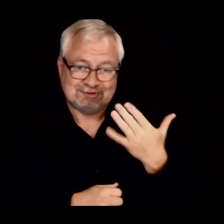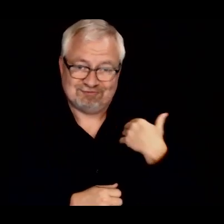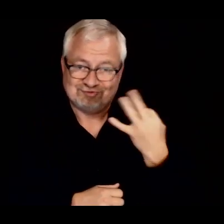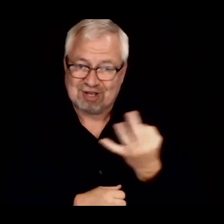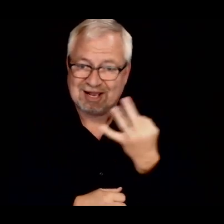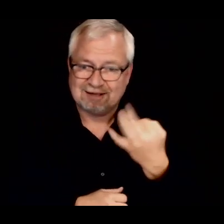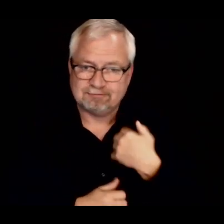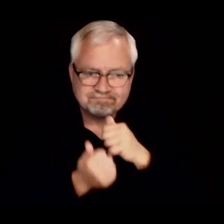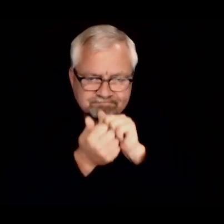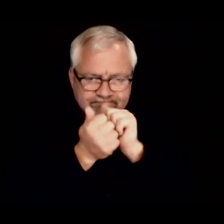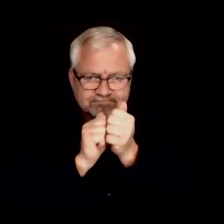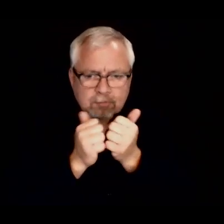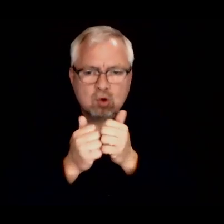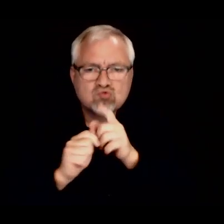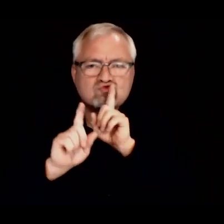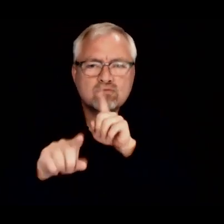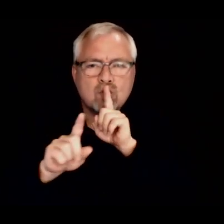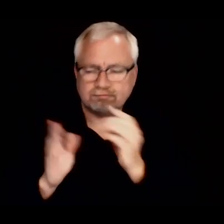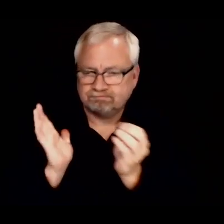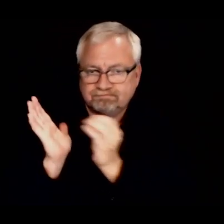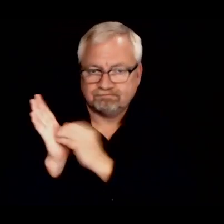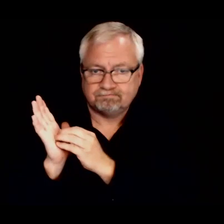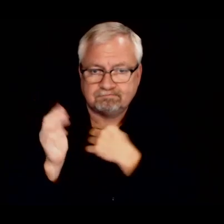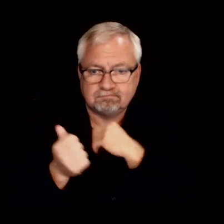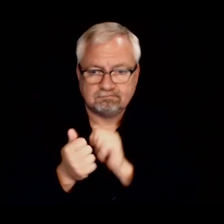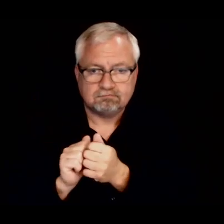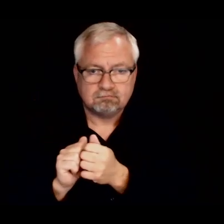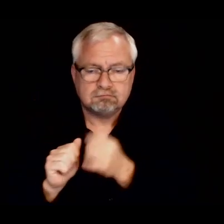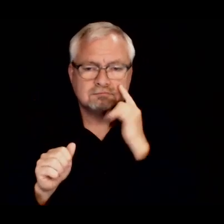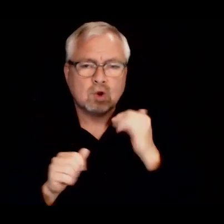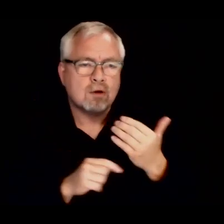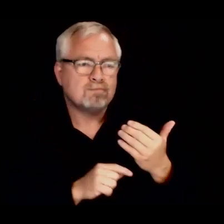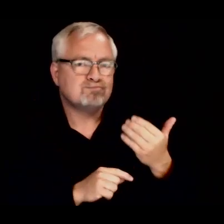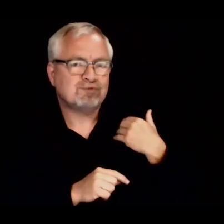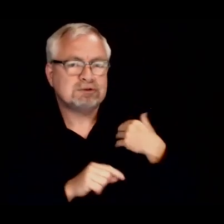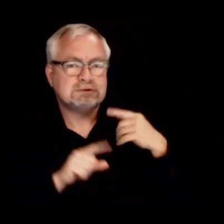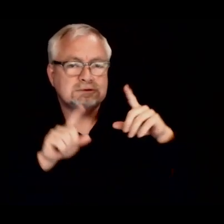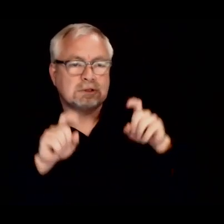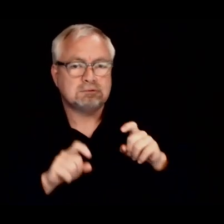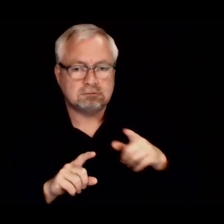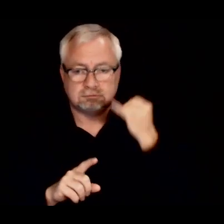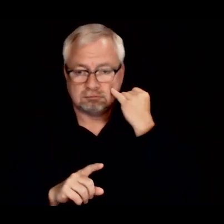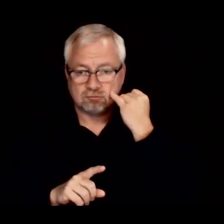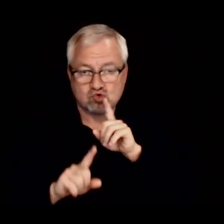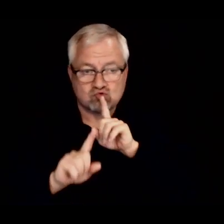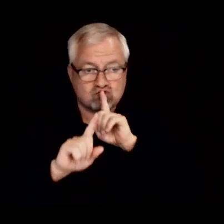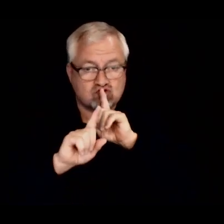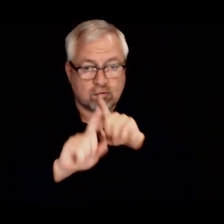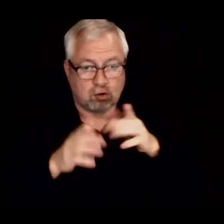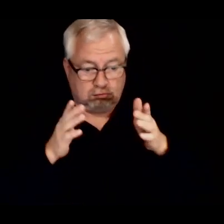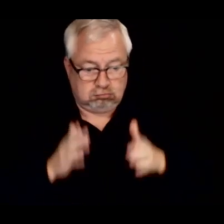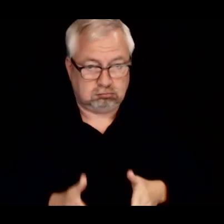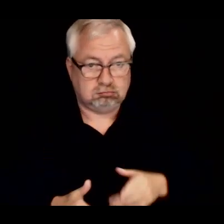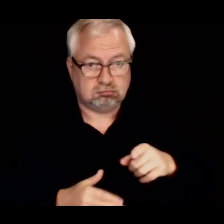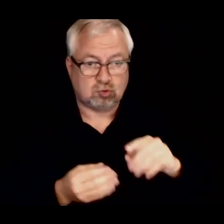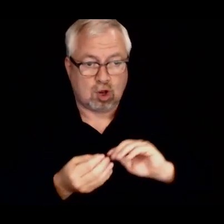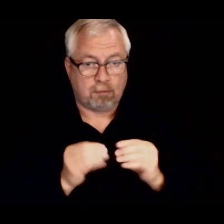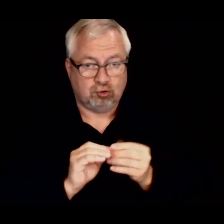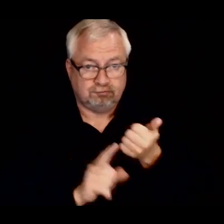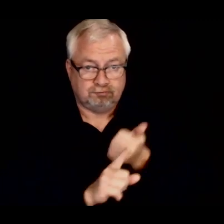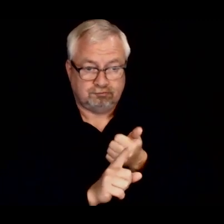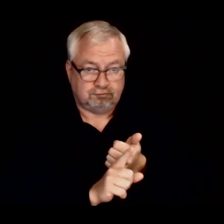website. Previously, testing had been reported at the person level, meaning our numbers reflected how many actual people had